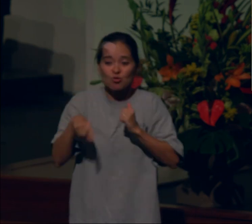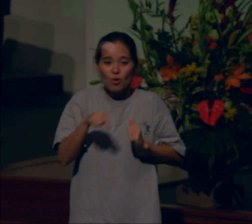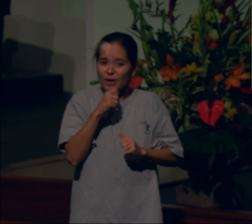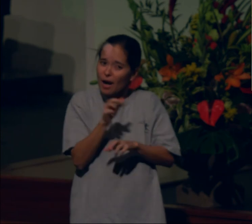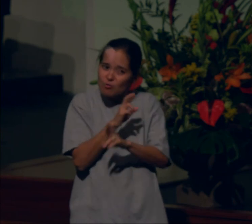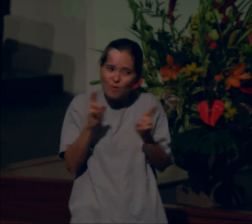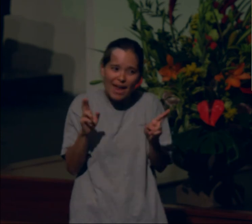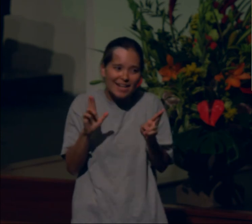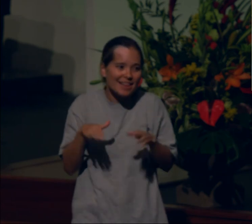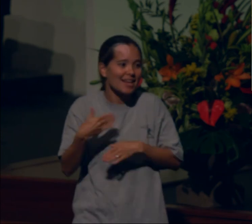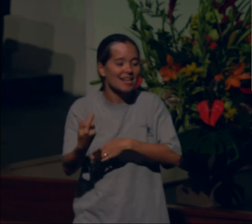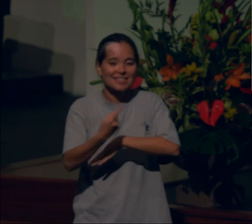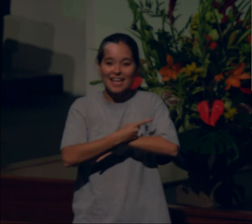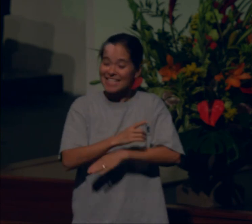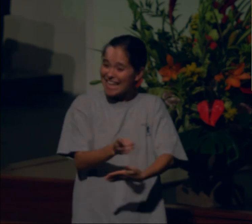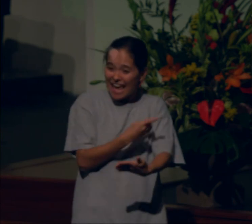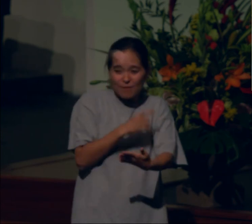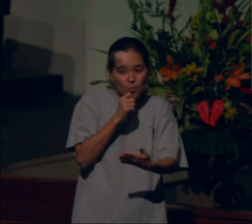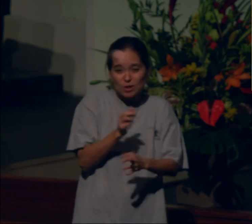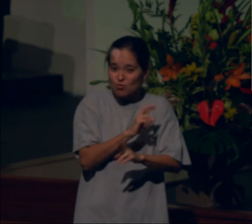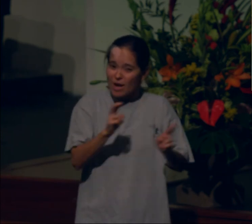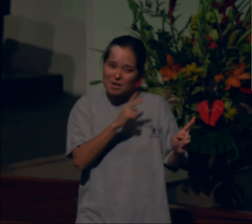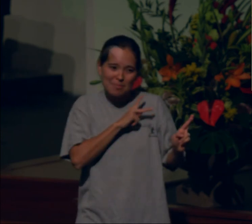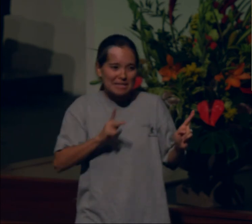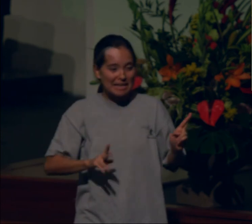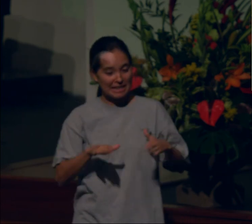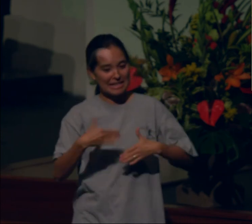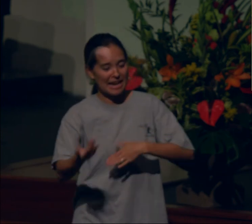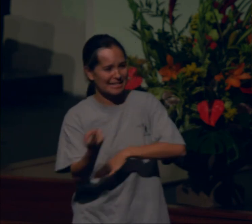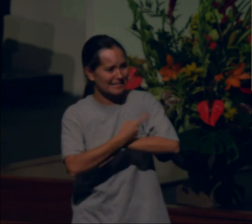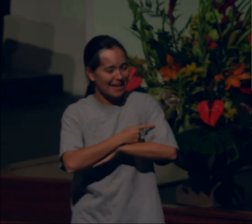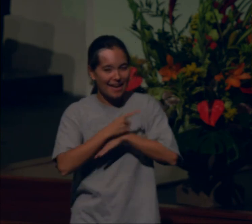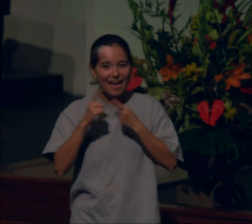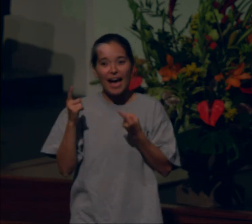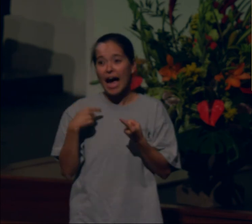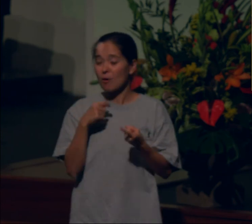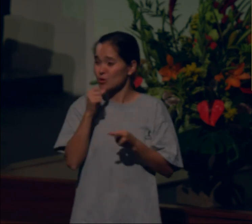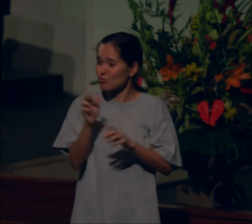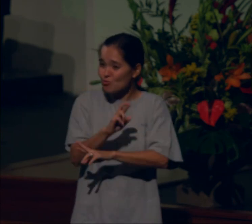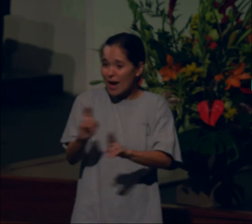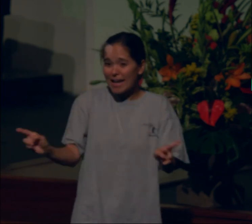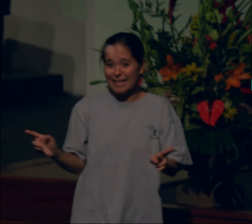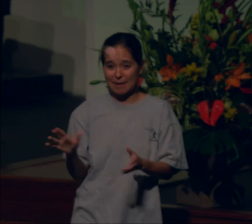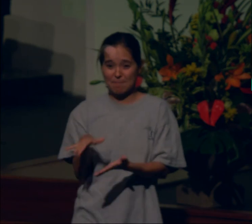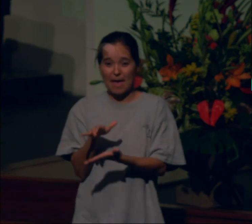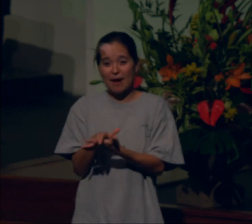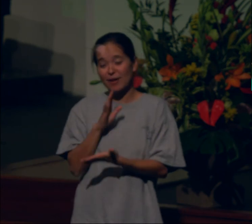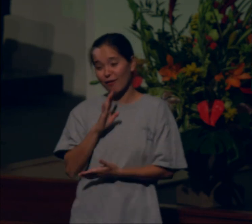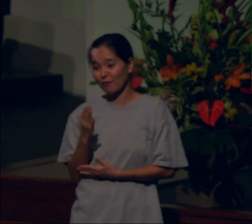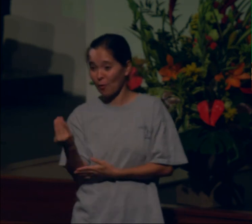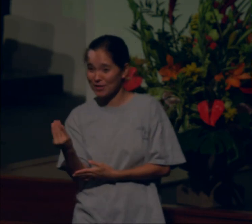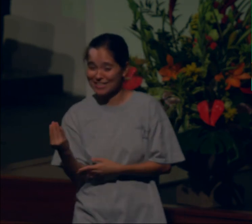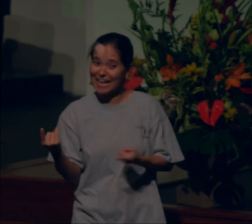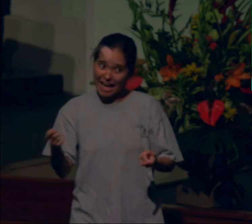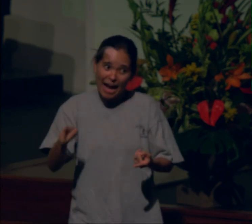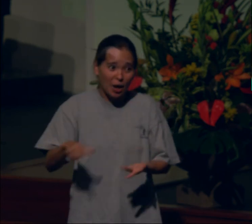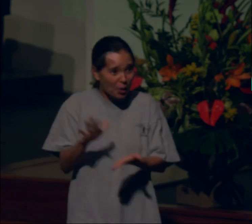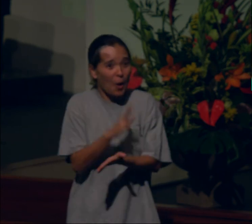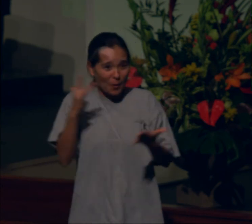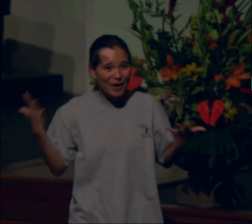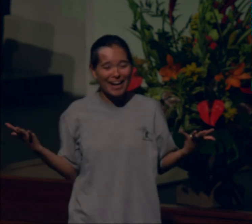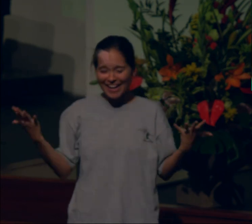day after. David wasn't ready to be king the day after. I wasn't ready to get married at 14 years old. Are you hearing me? Can you say